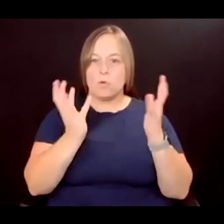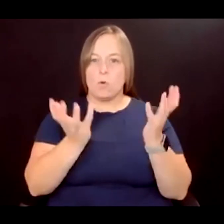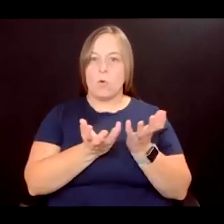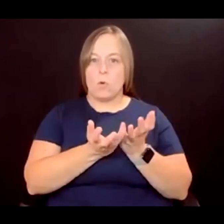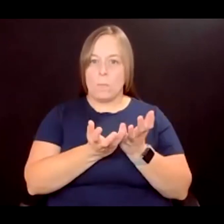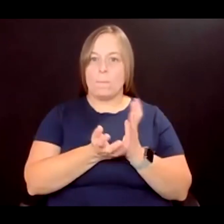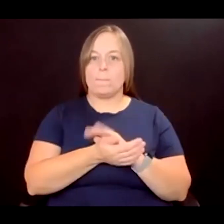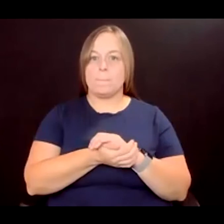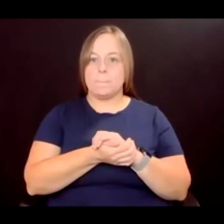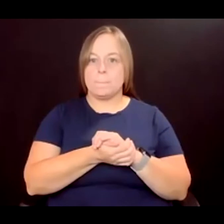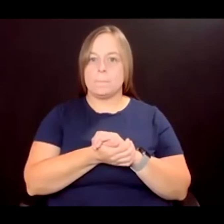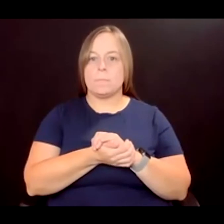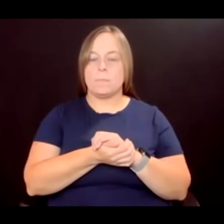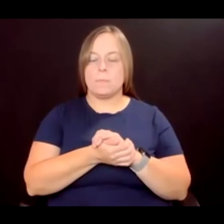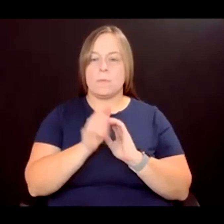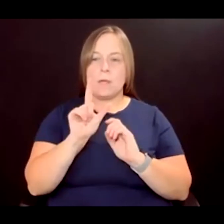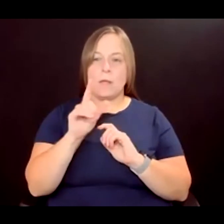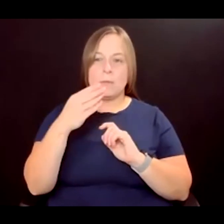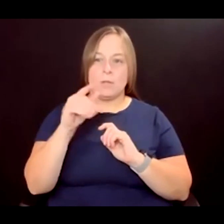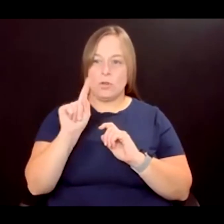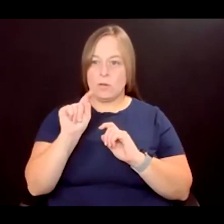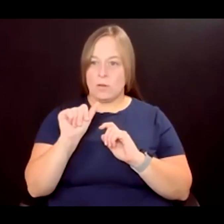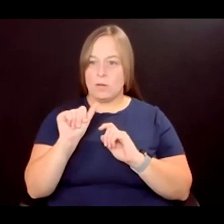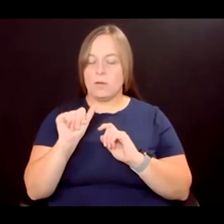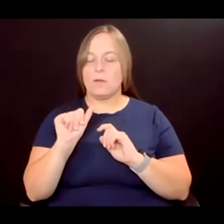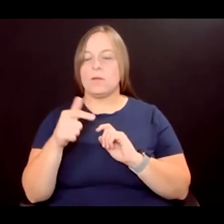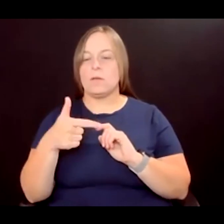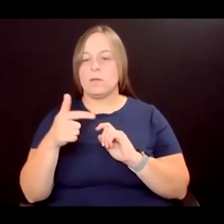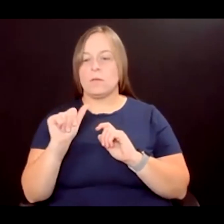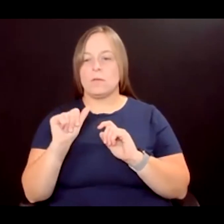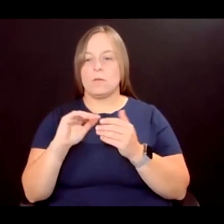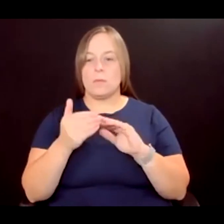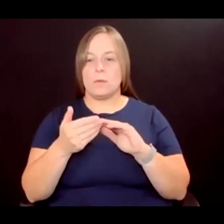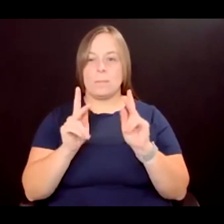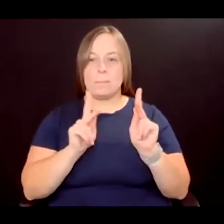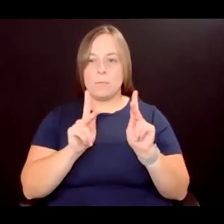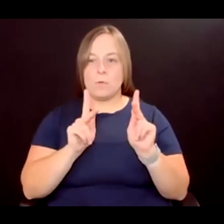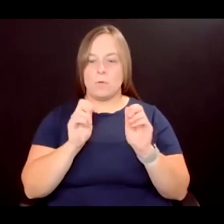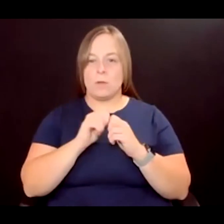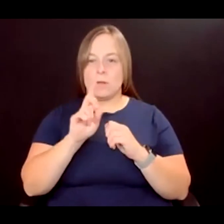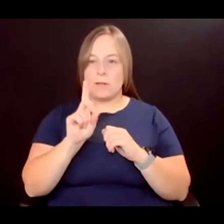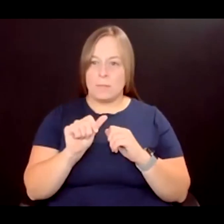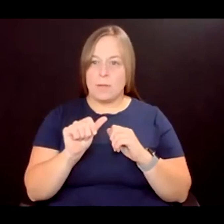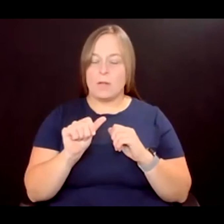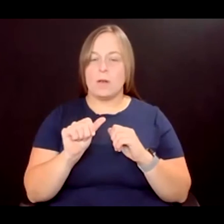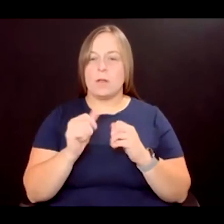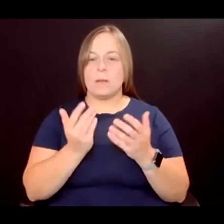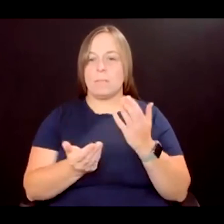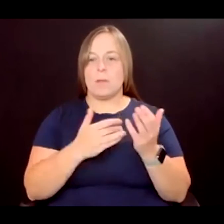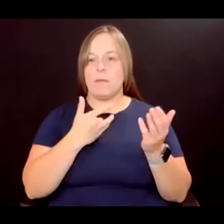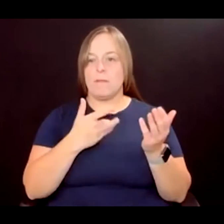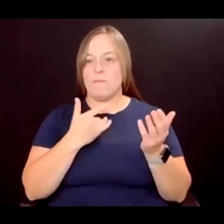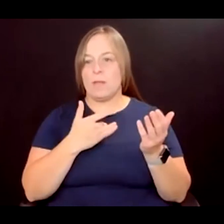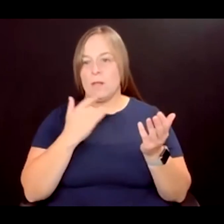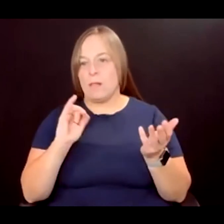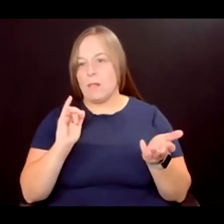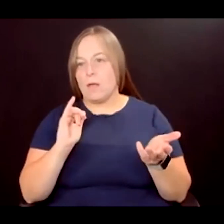was popular, I built my entire journalism career as a work from